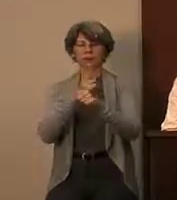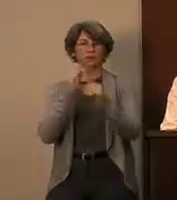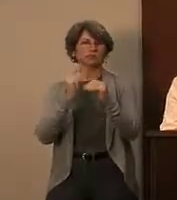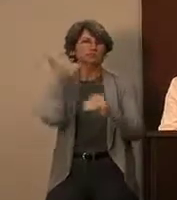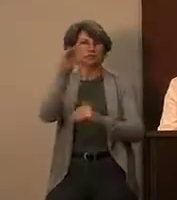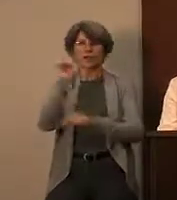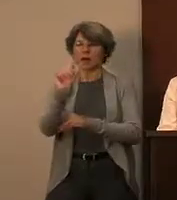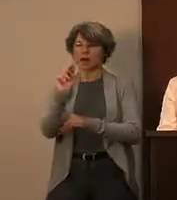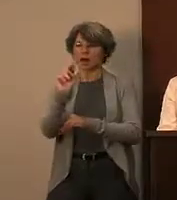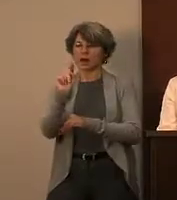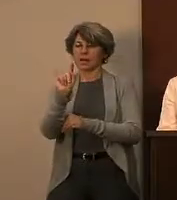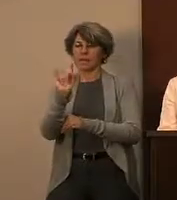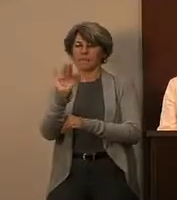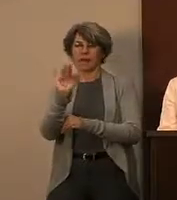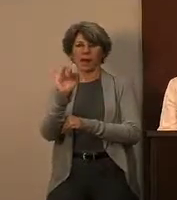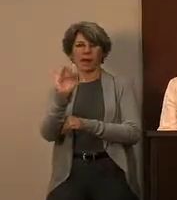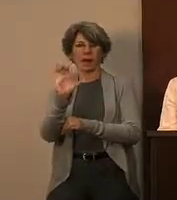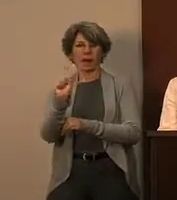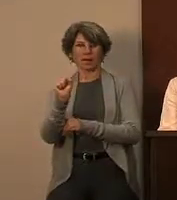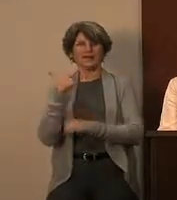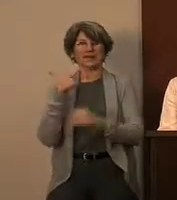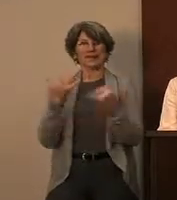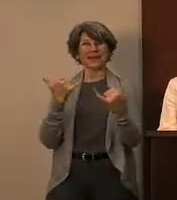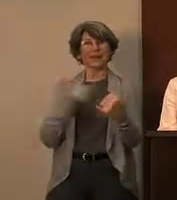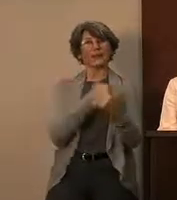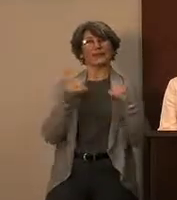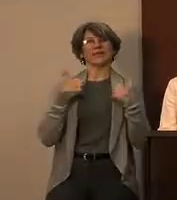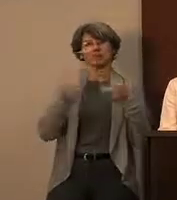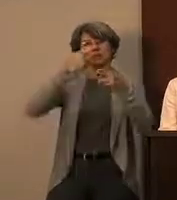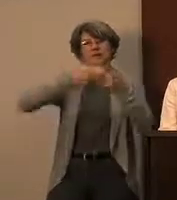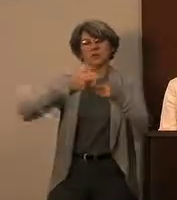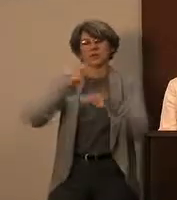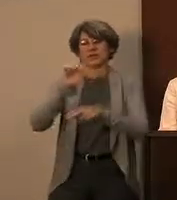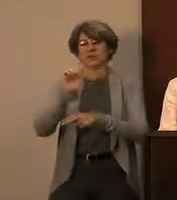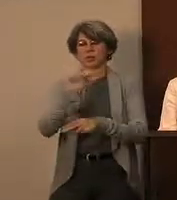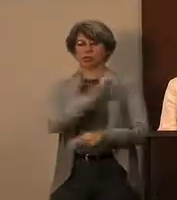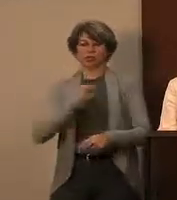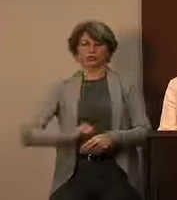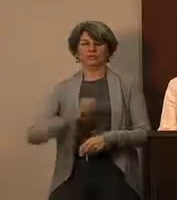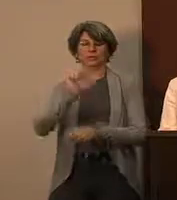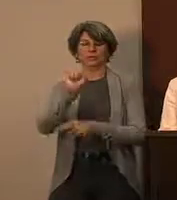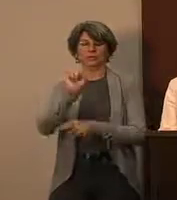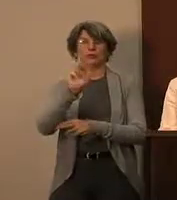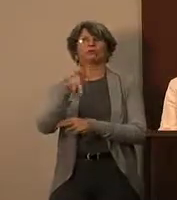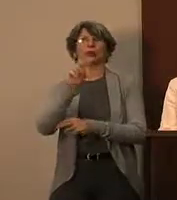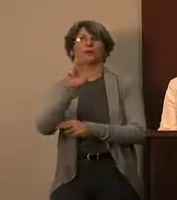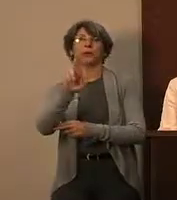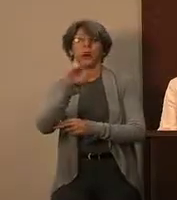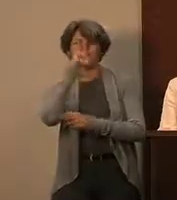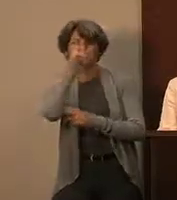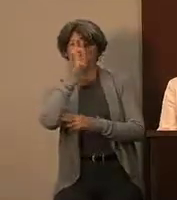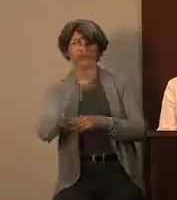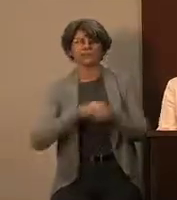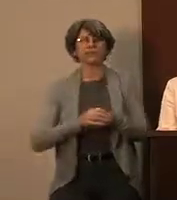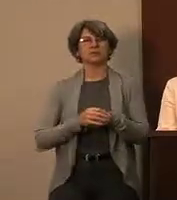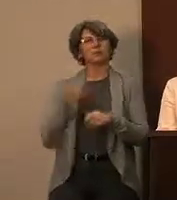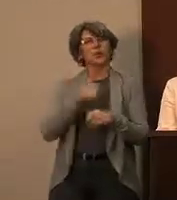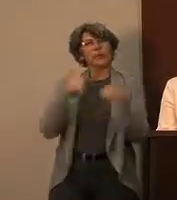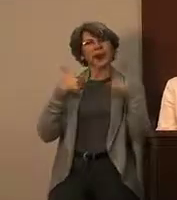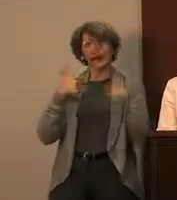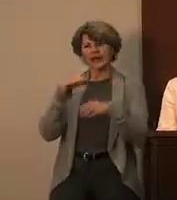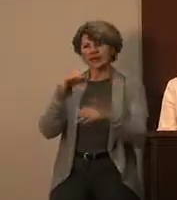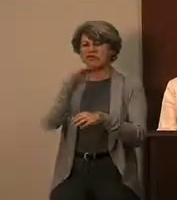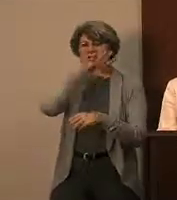antibiotics, and we have what is called superbugs. So we have some bacteria that are extremely